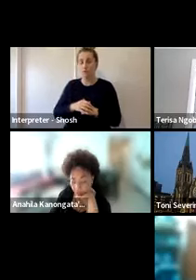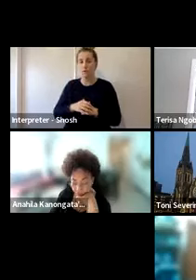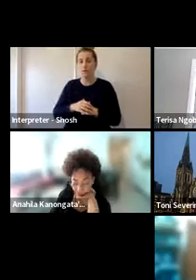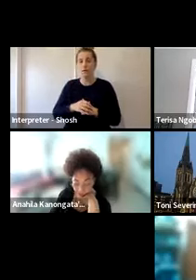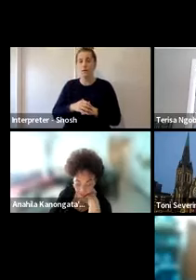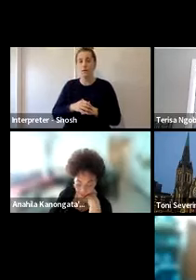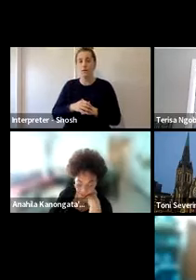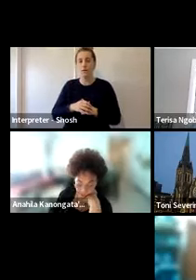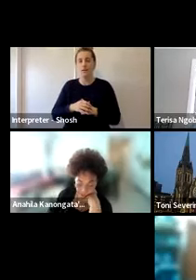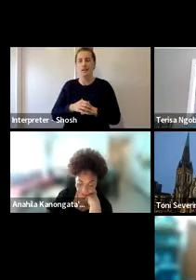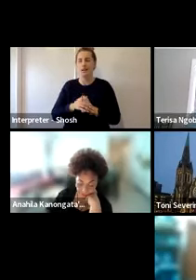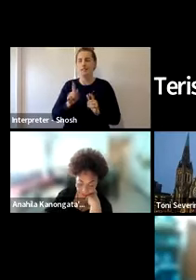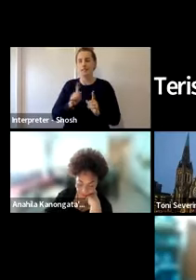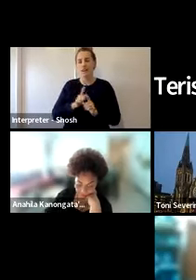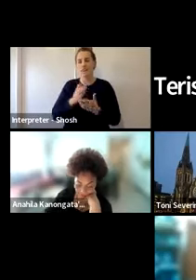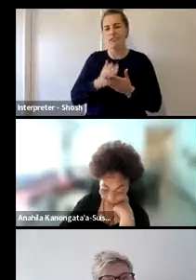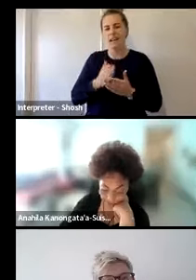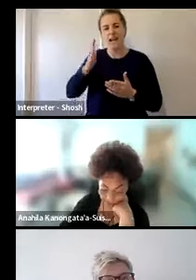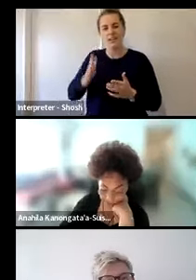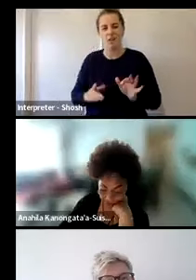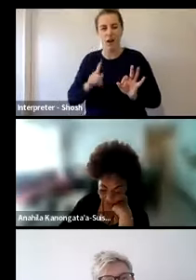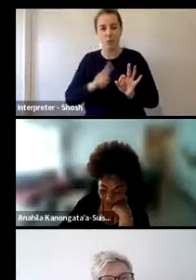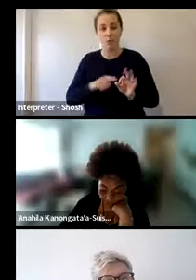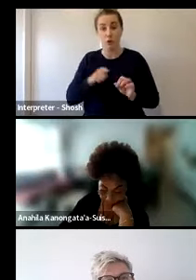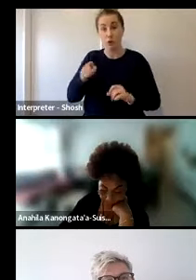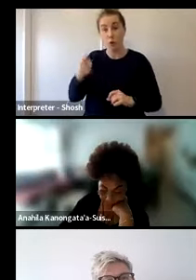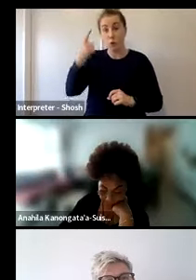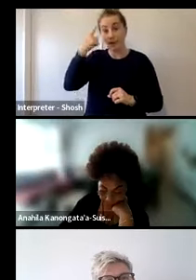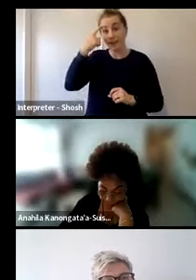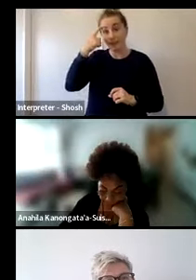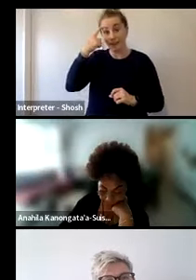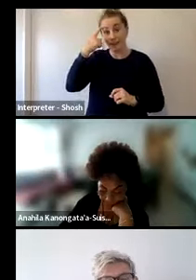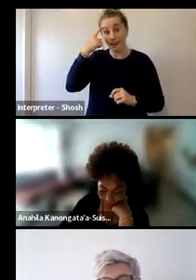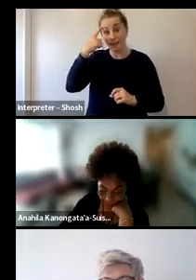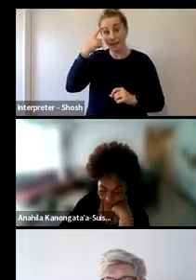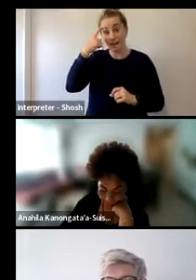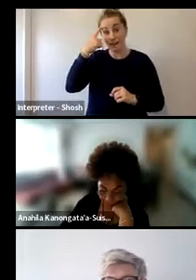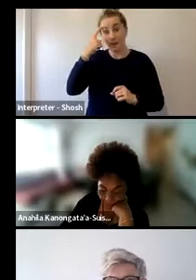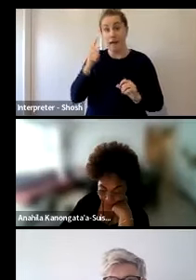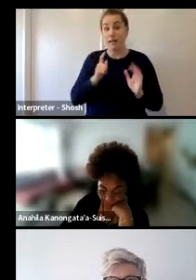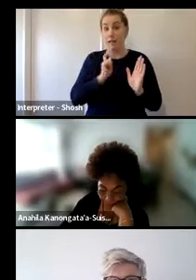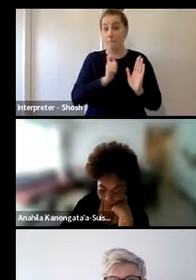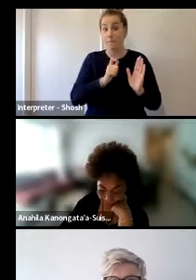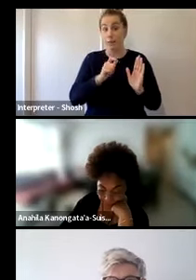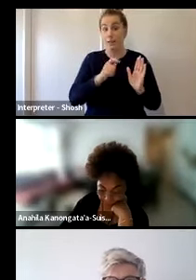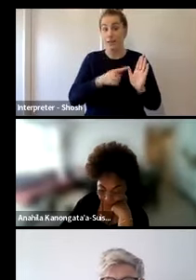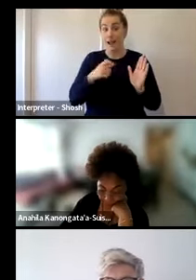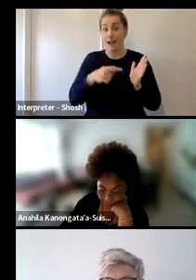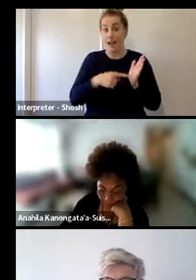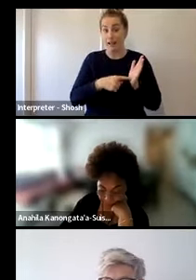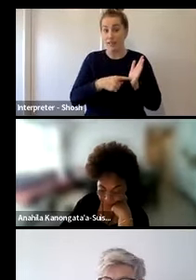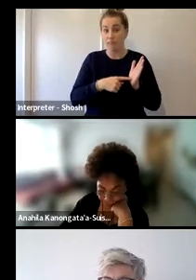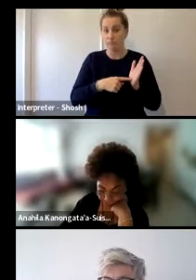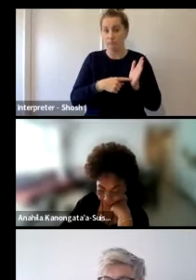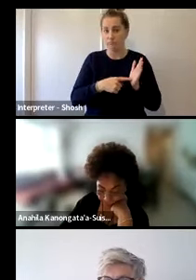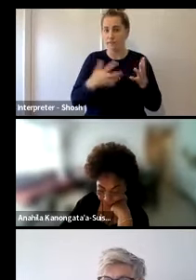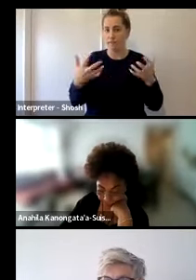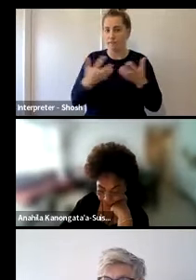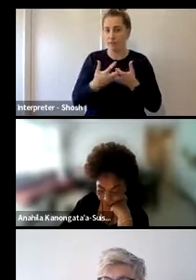of in a side question, really. Do you think the Building Act is sufficiently fit for